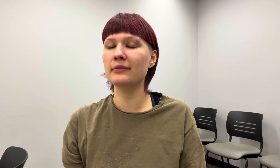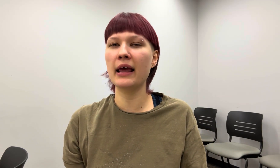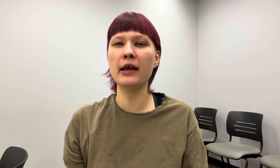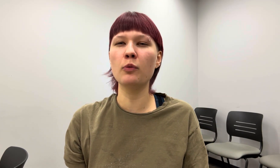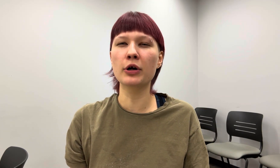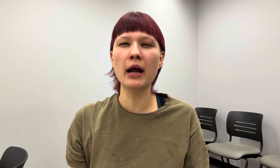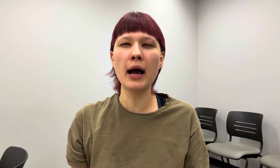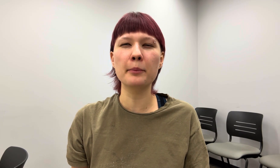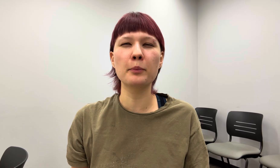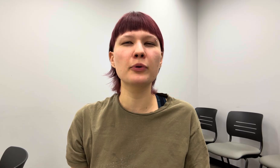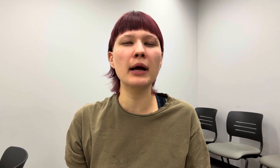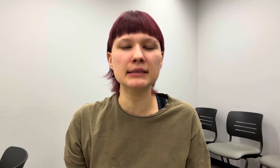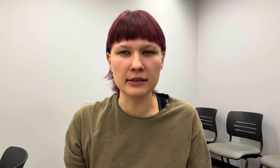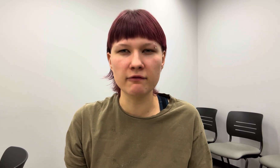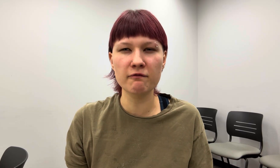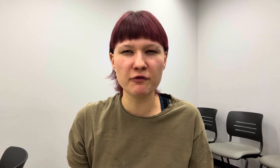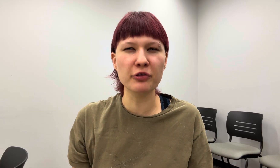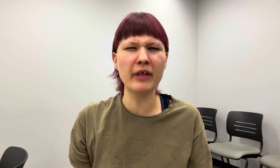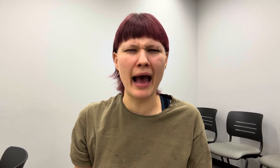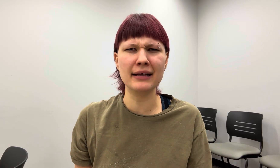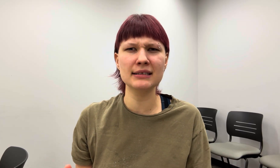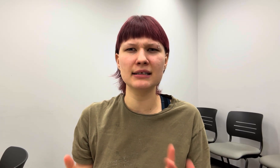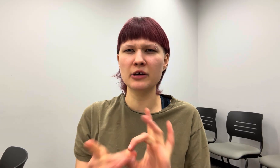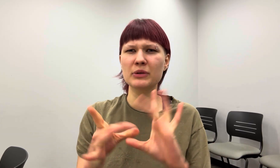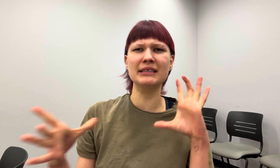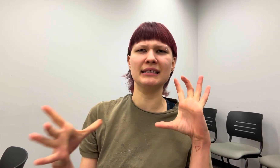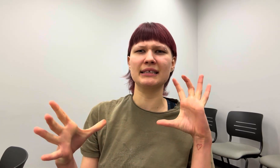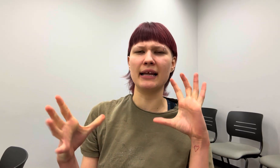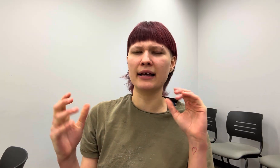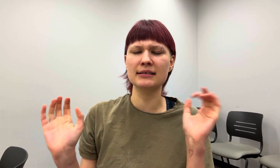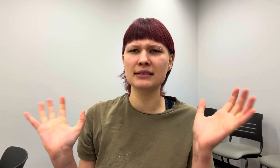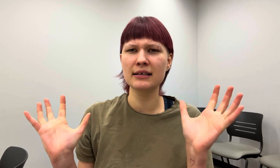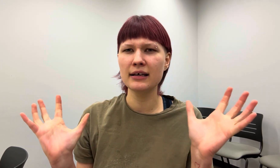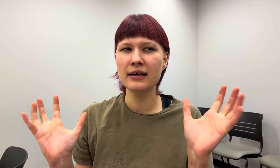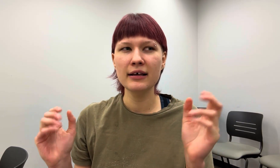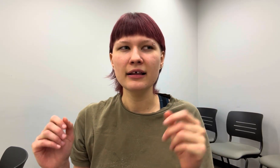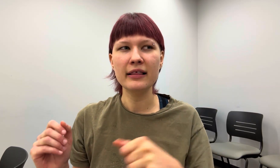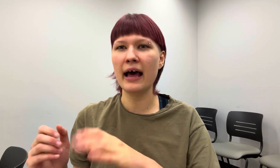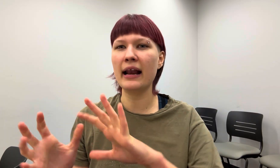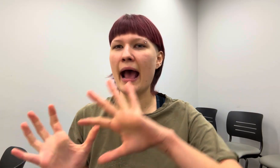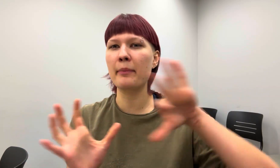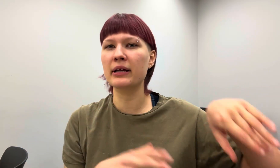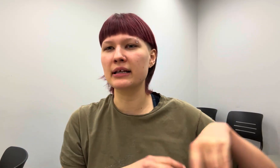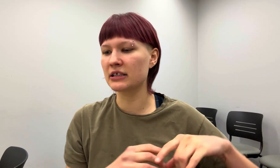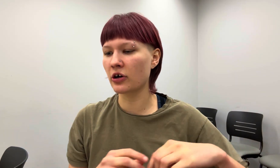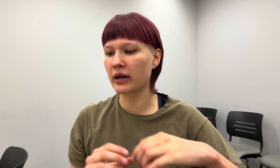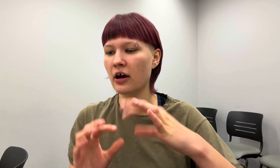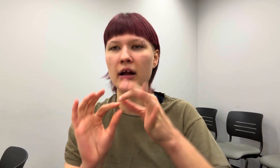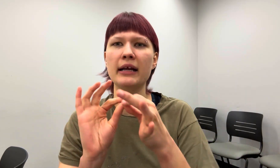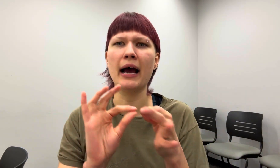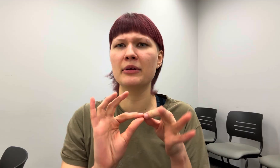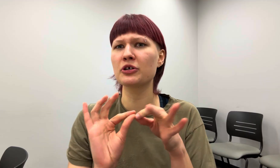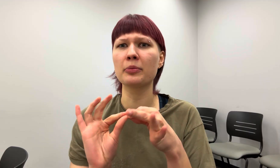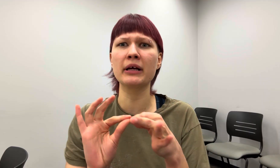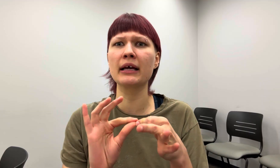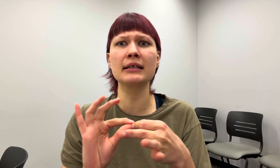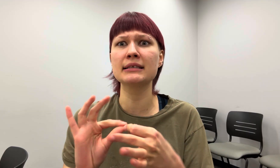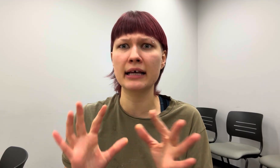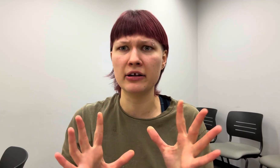they were not present for that. It was a disconnect. That happened and it's already gone, and I'm interpreting it consecutively